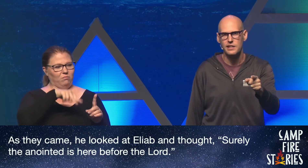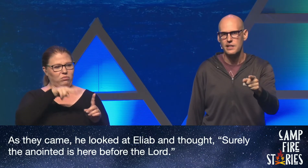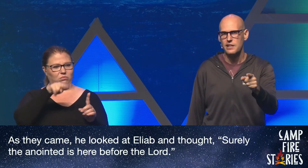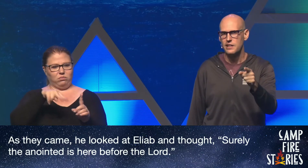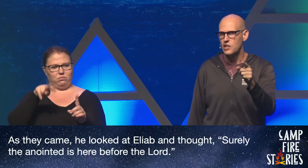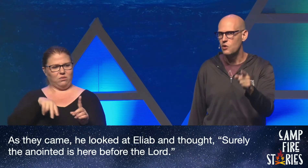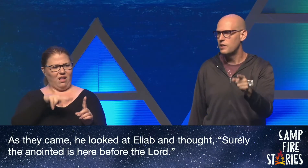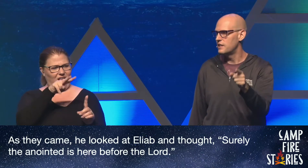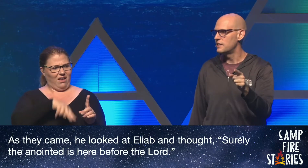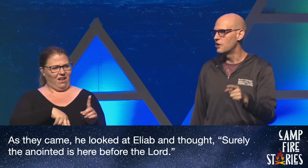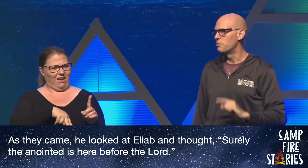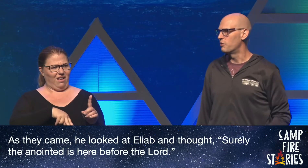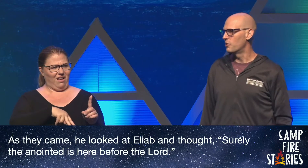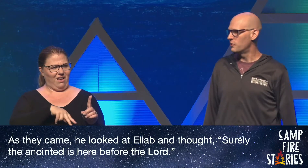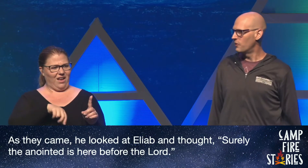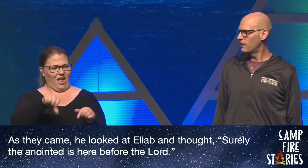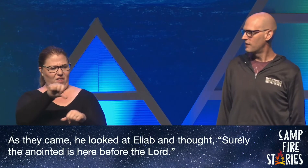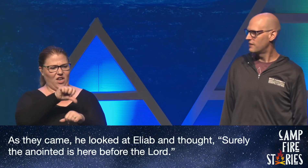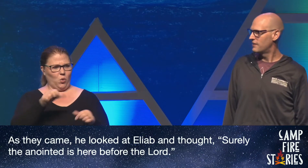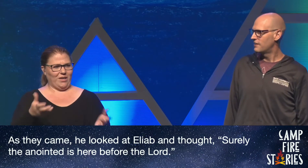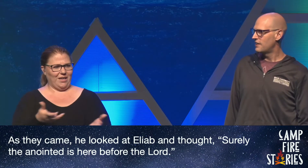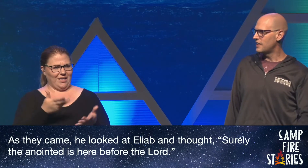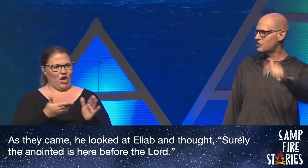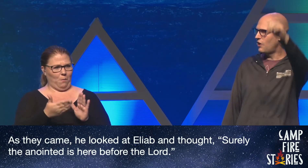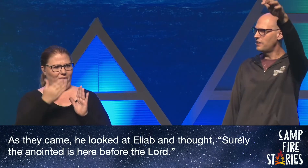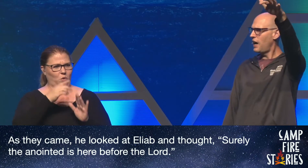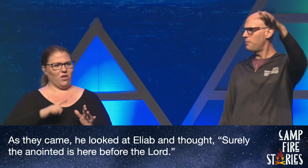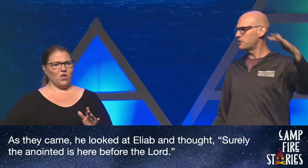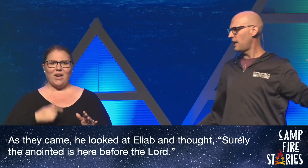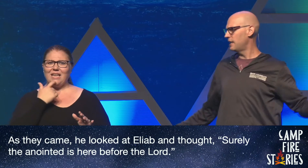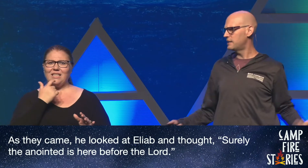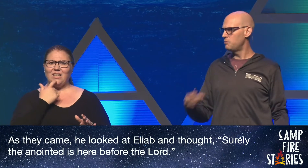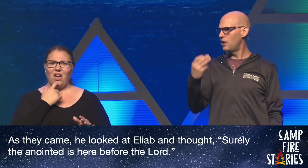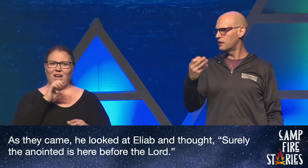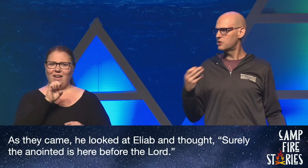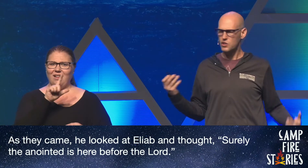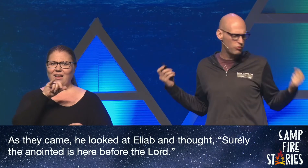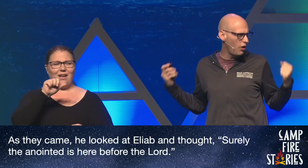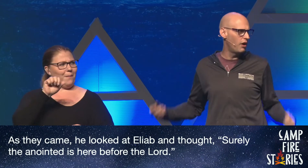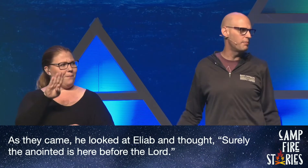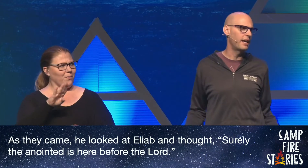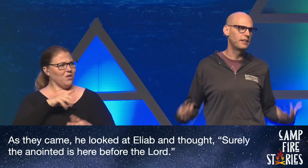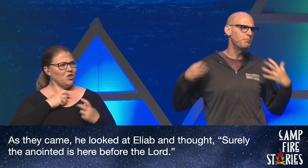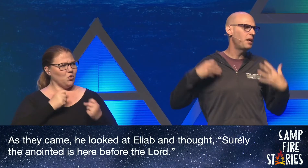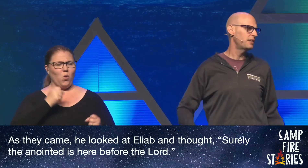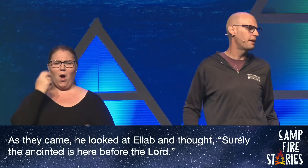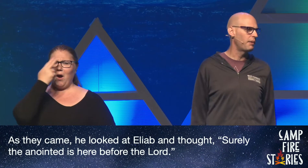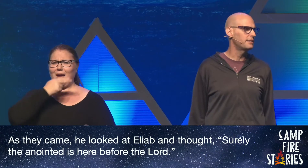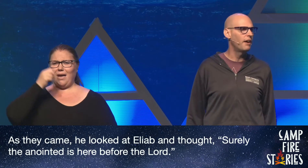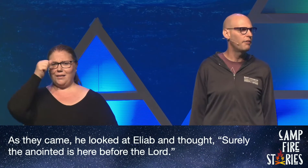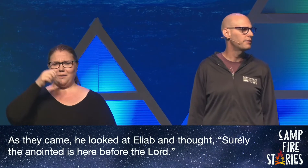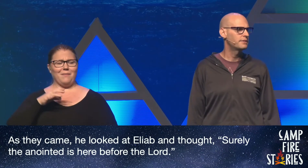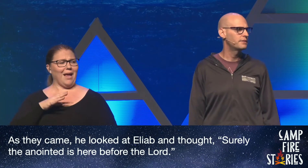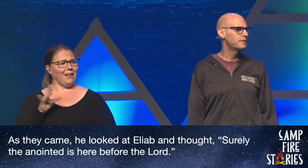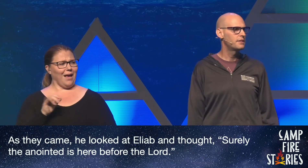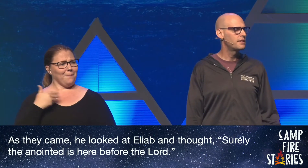surely the anointed is here before the Lord. He saw Eliab as a handsome, young, strong man, much like